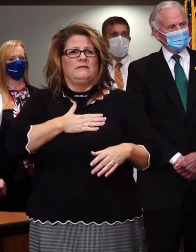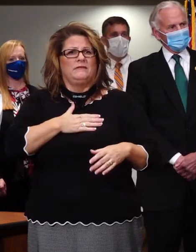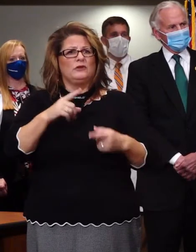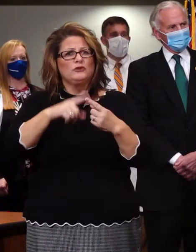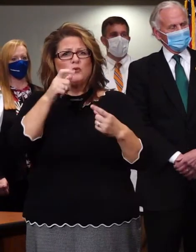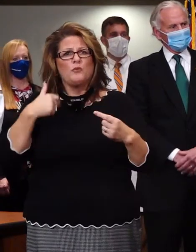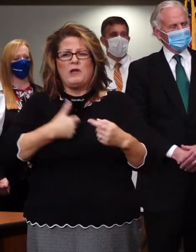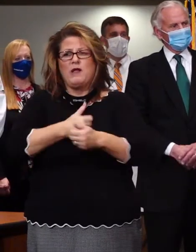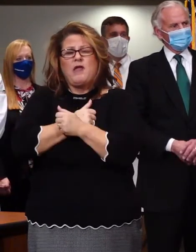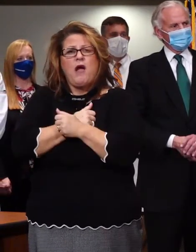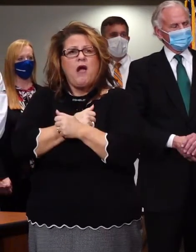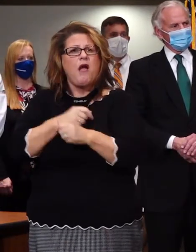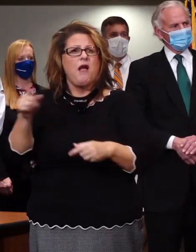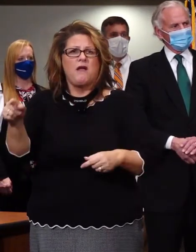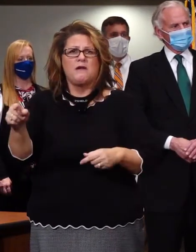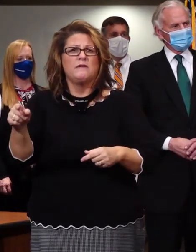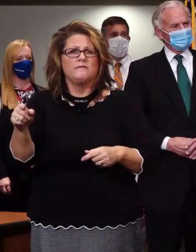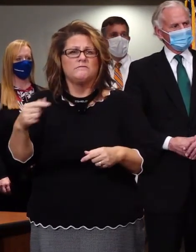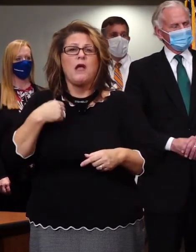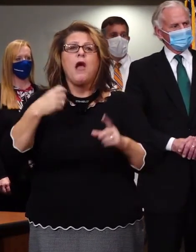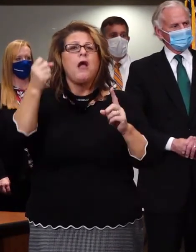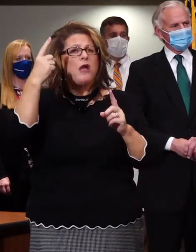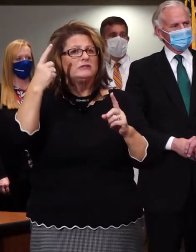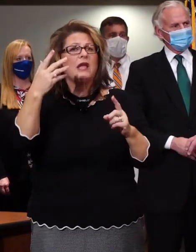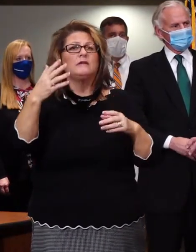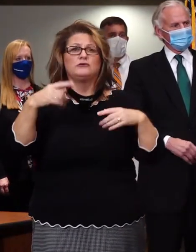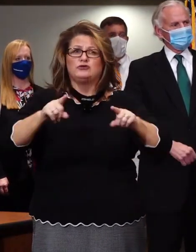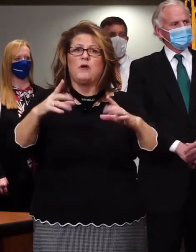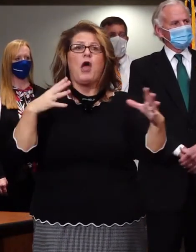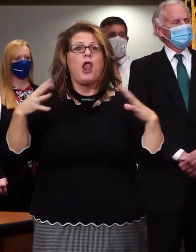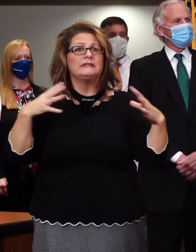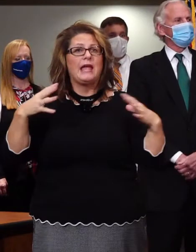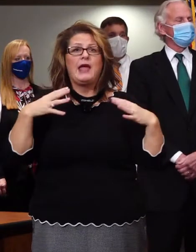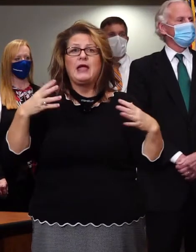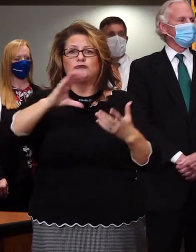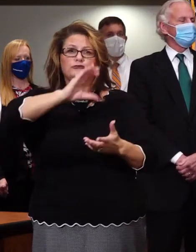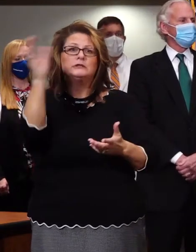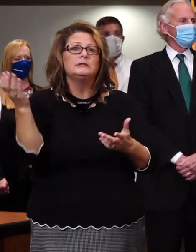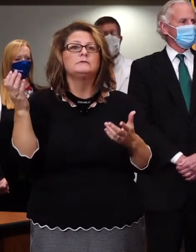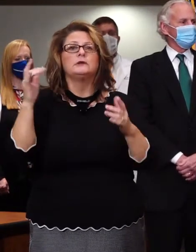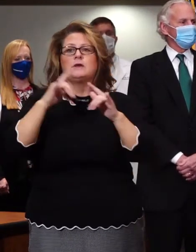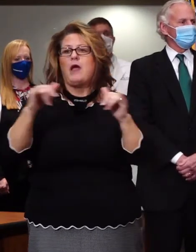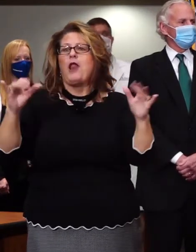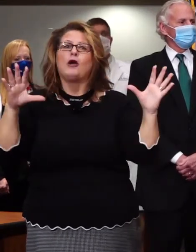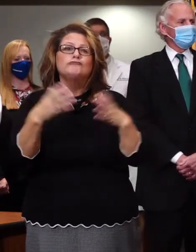During this holiday season, I understand and share the temptation to gather as we have always